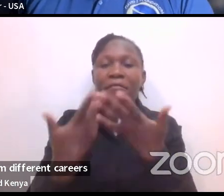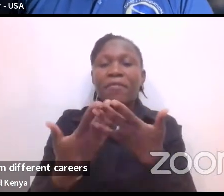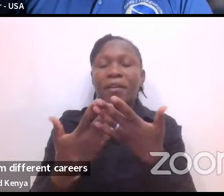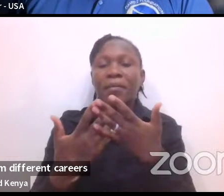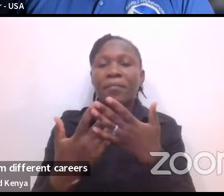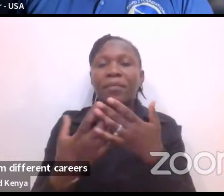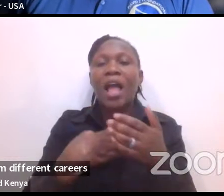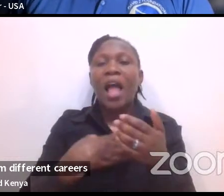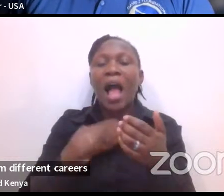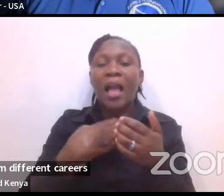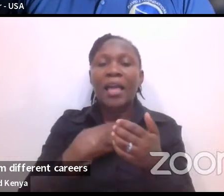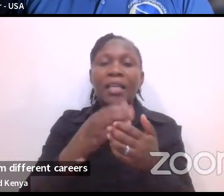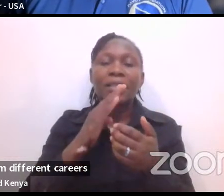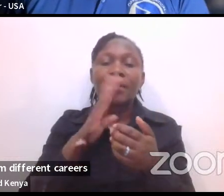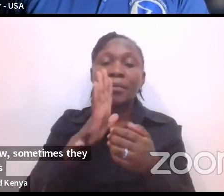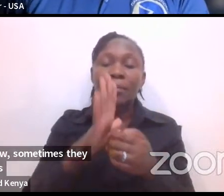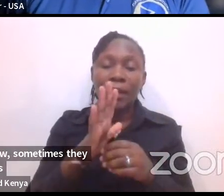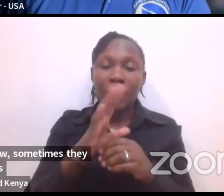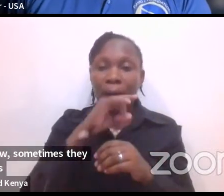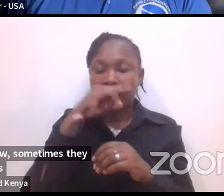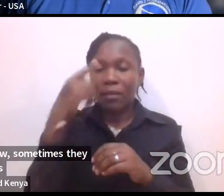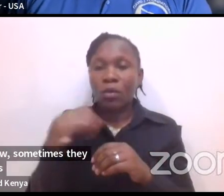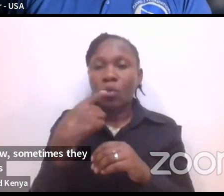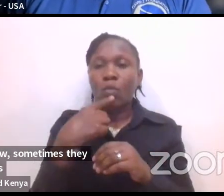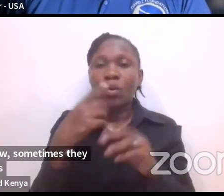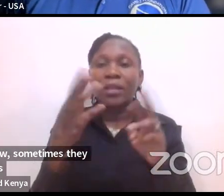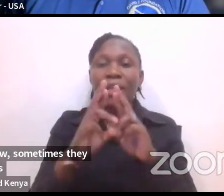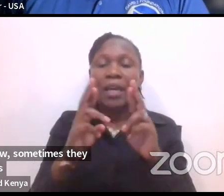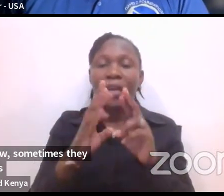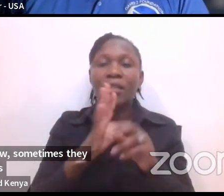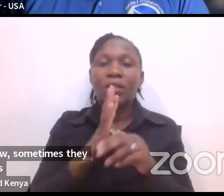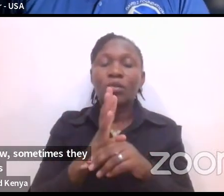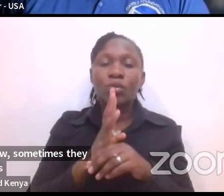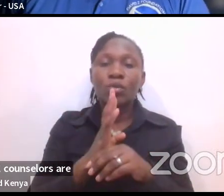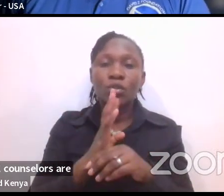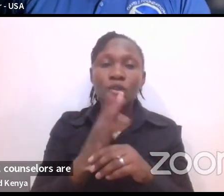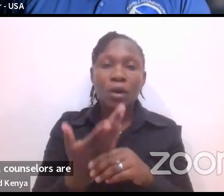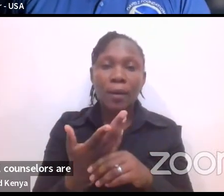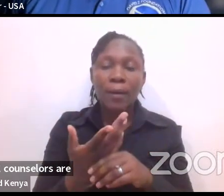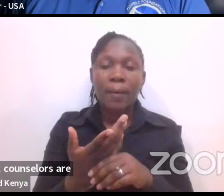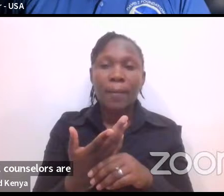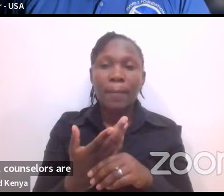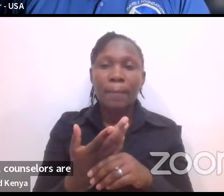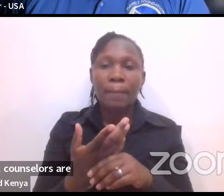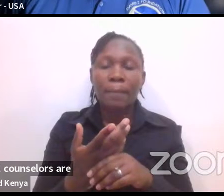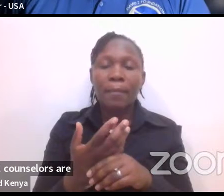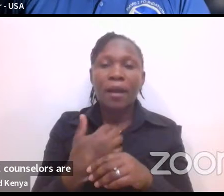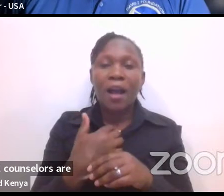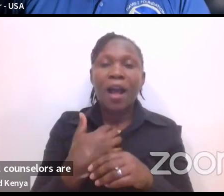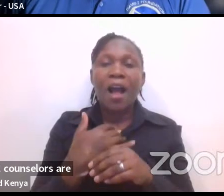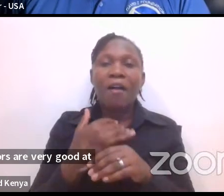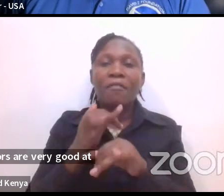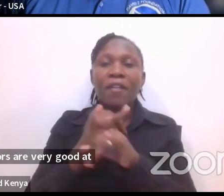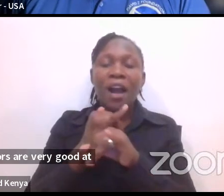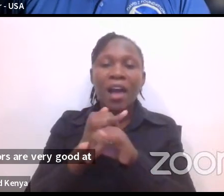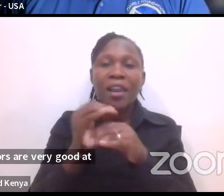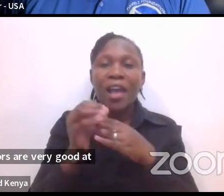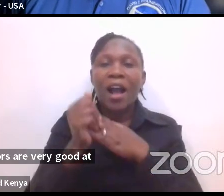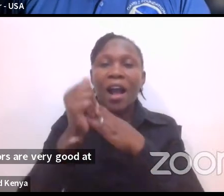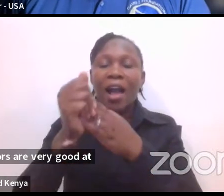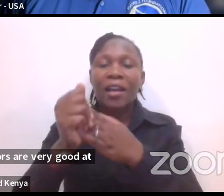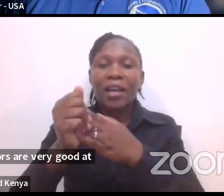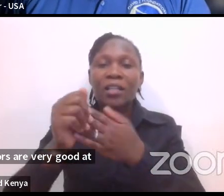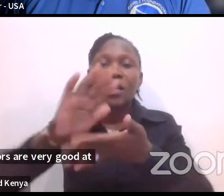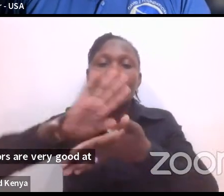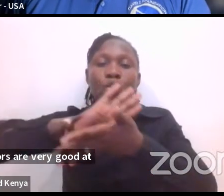mentors, career guidance. School counselors are very good at this. Job shadowing. So if a child is